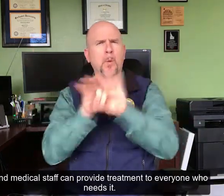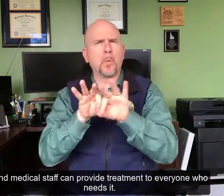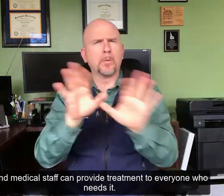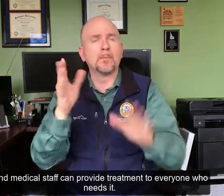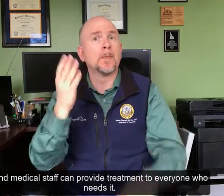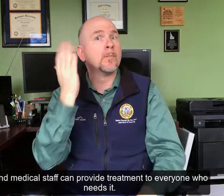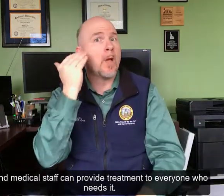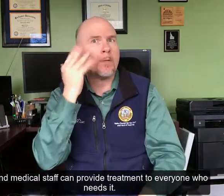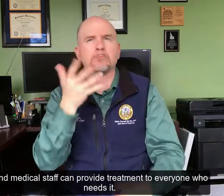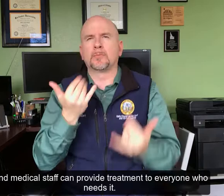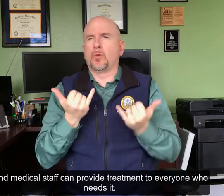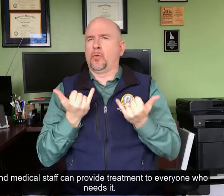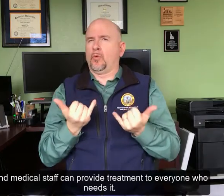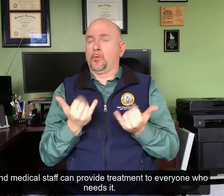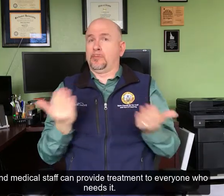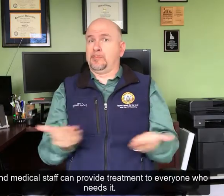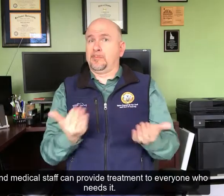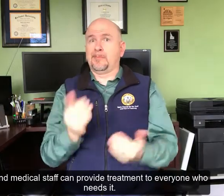staff can provide treatment to everyone who needs it.